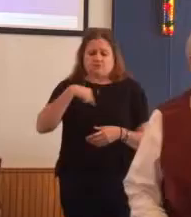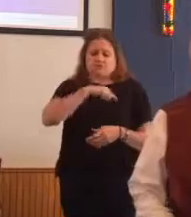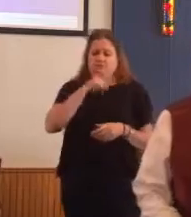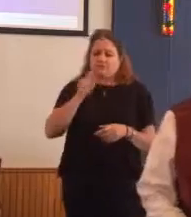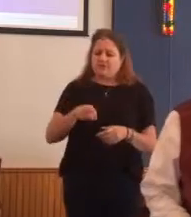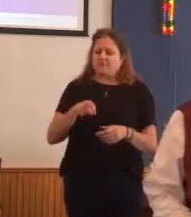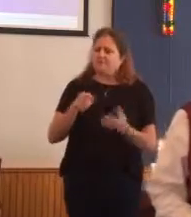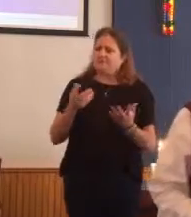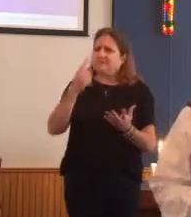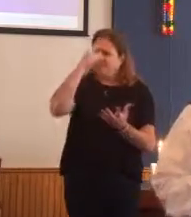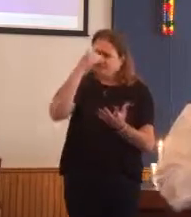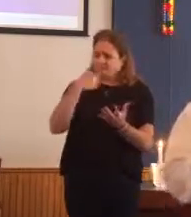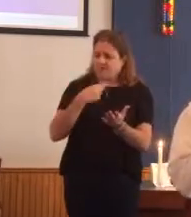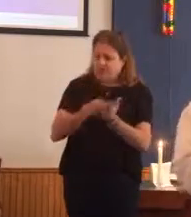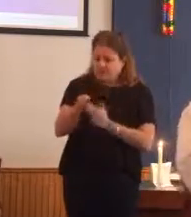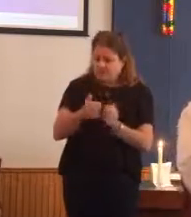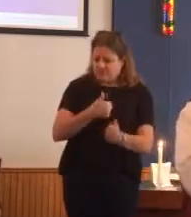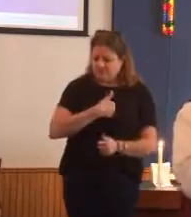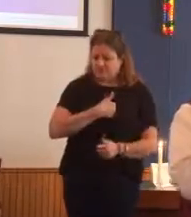things?